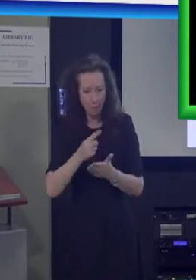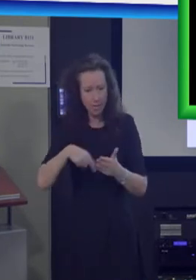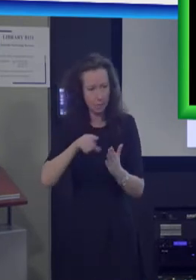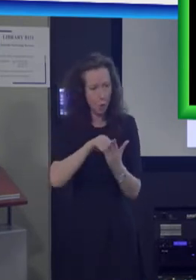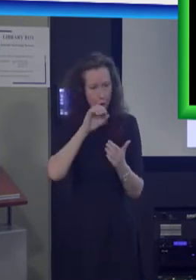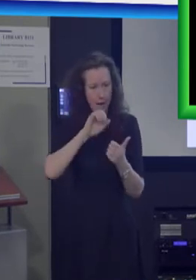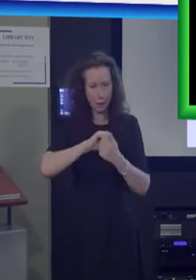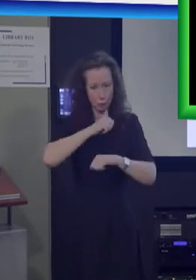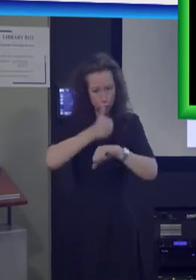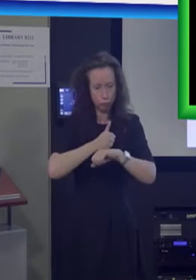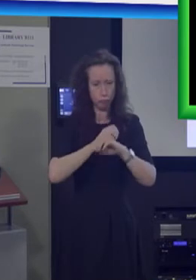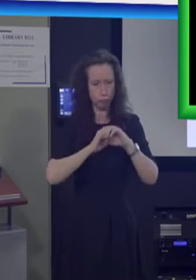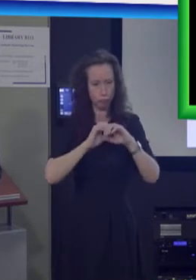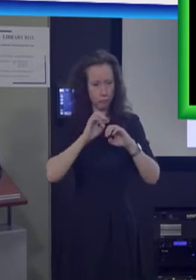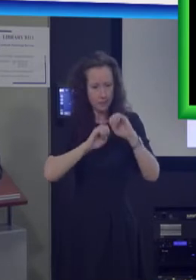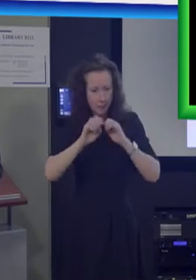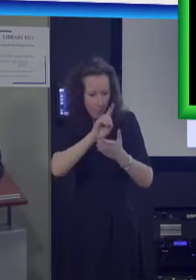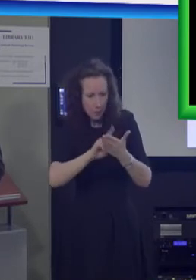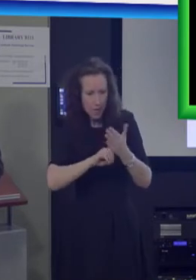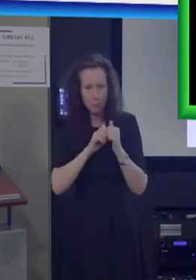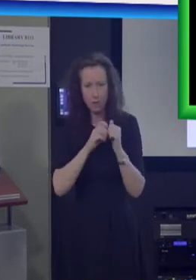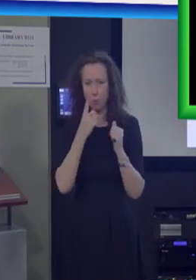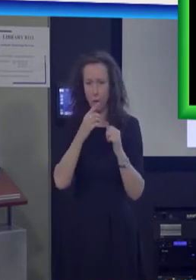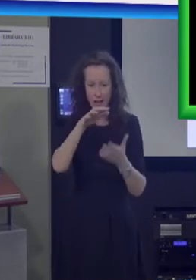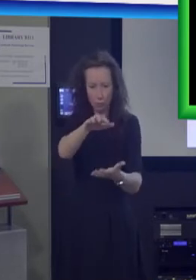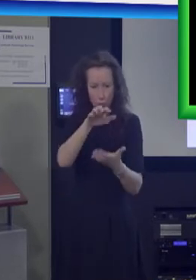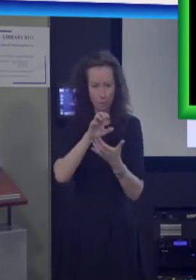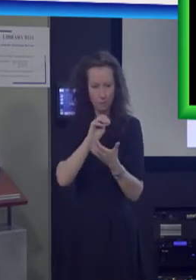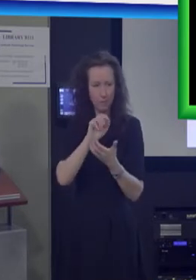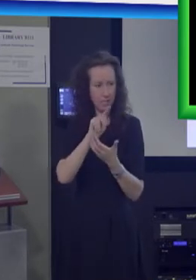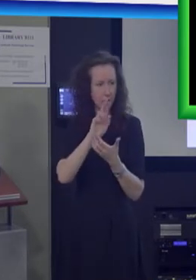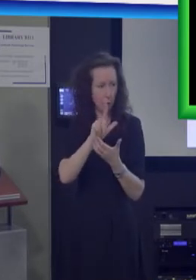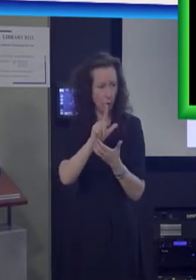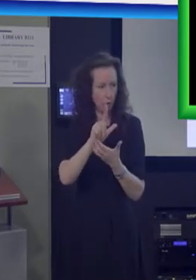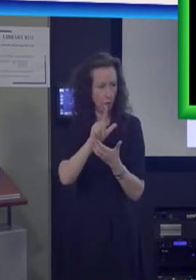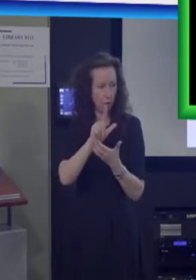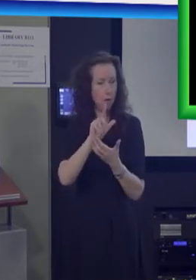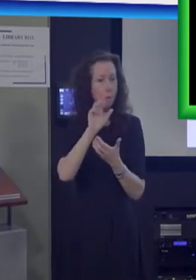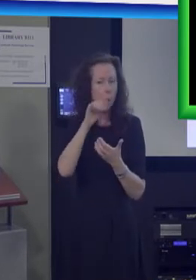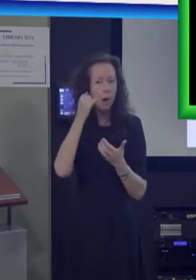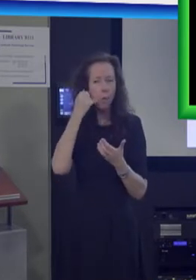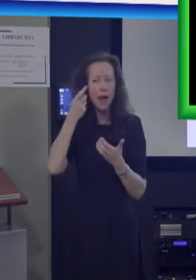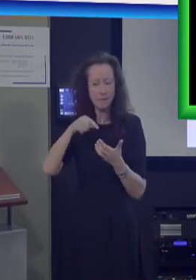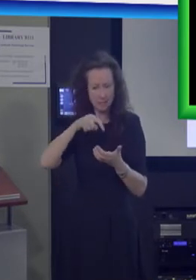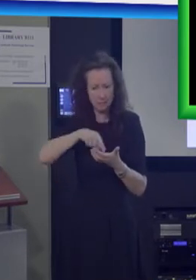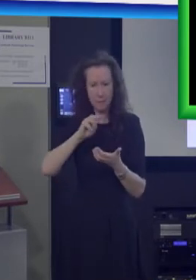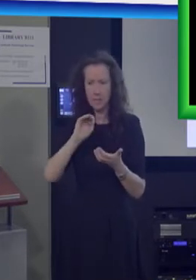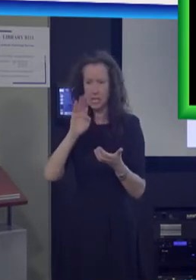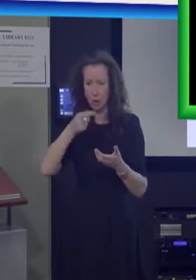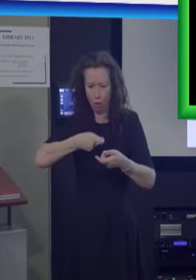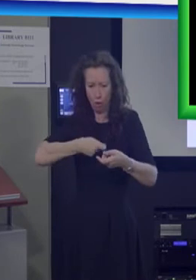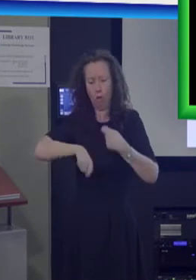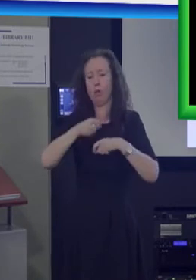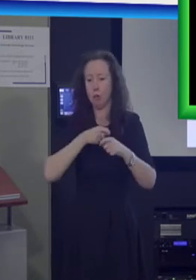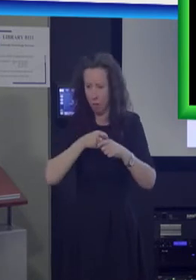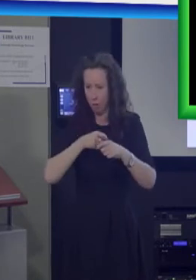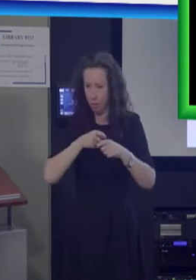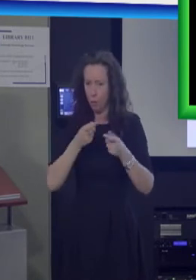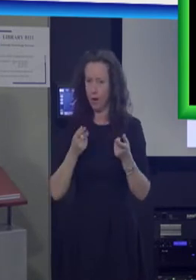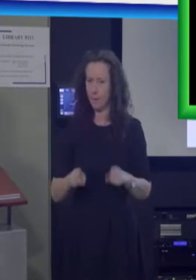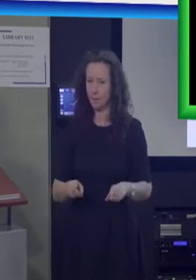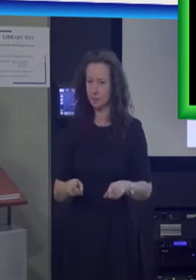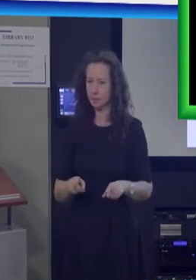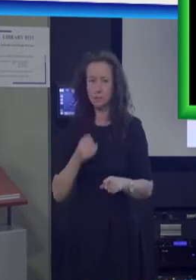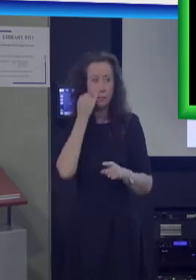set of materials. But what happens if we transfer the child to a new set of materials? If we just showed them about ramps and then we show